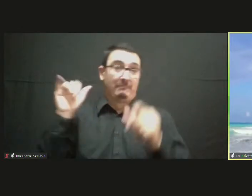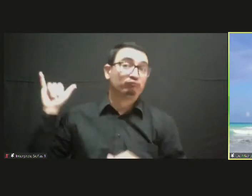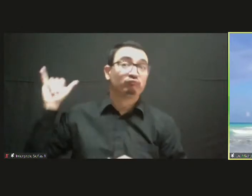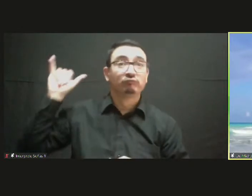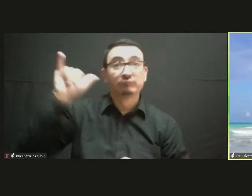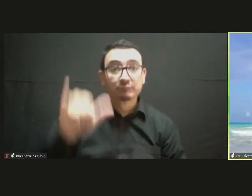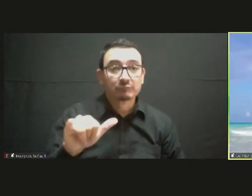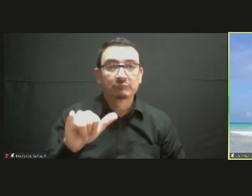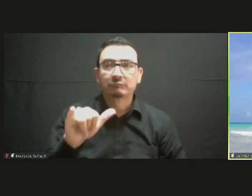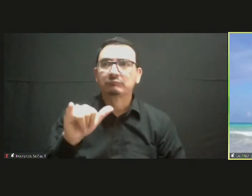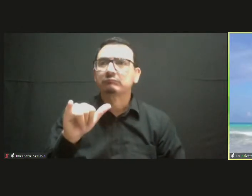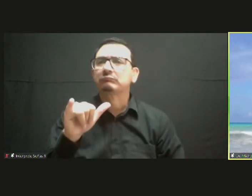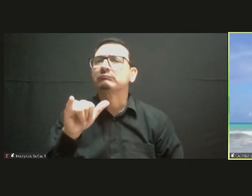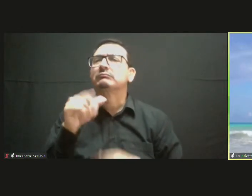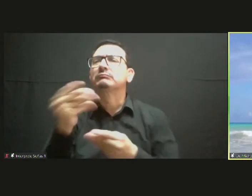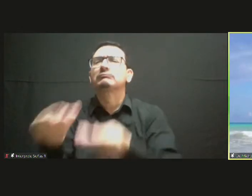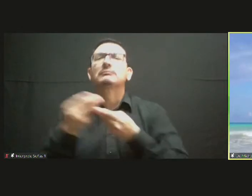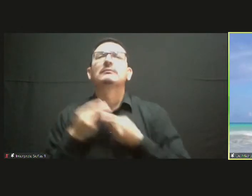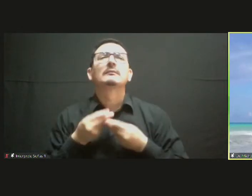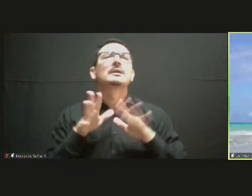air transportation.